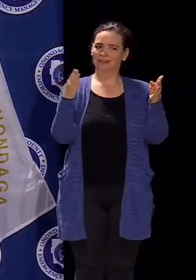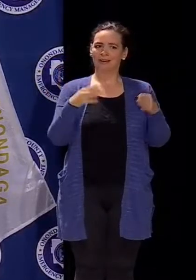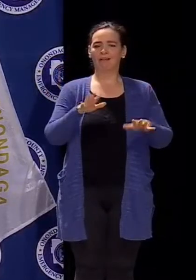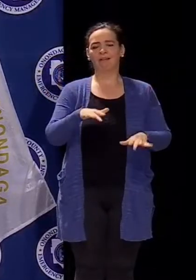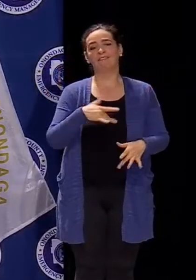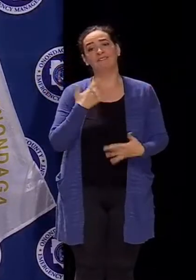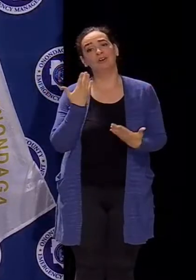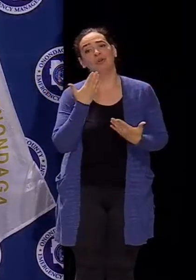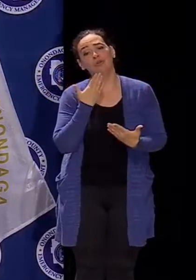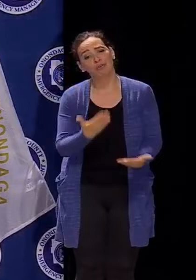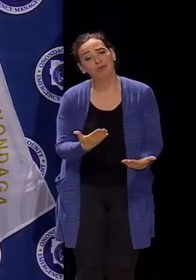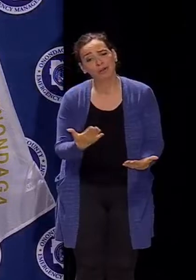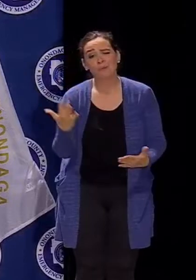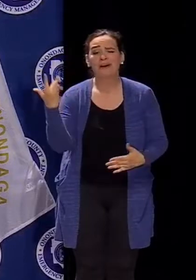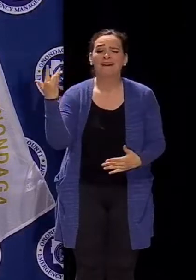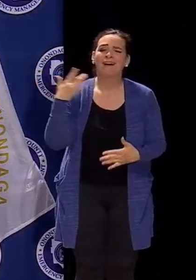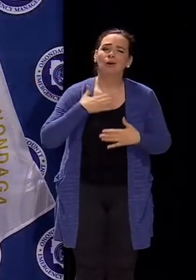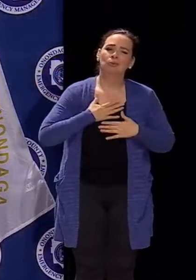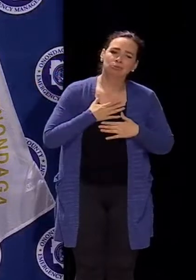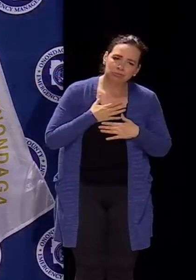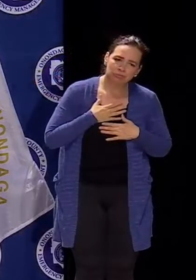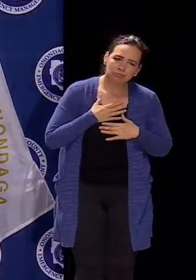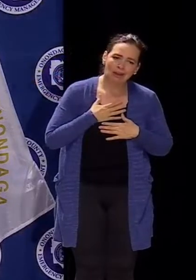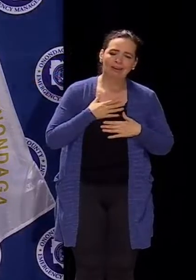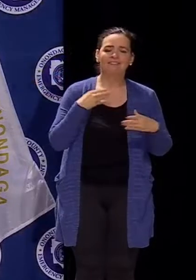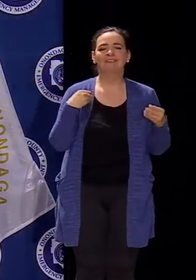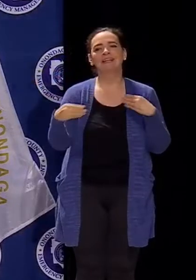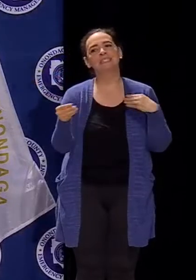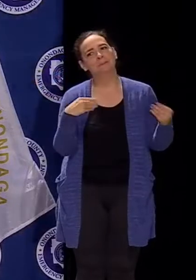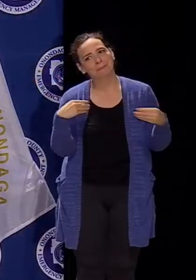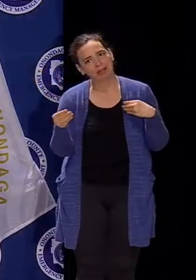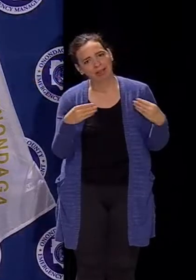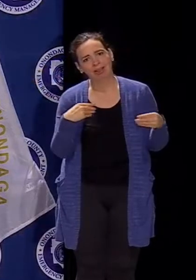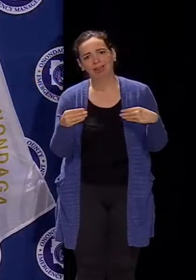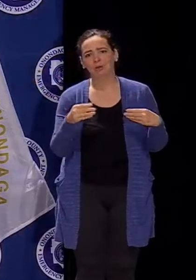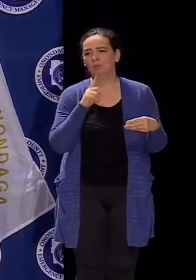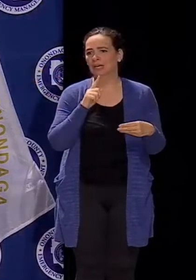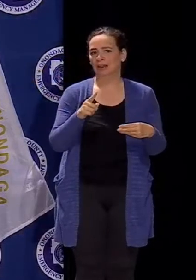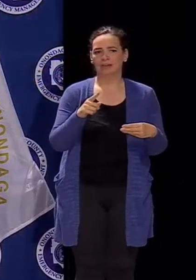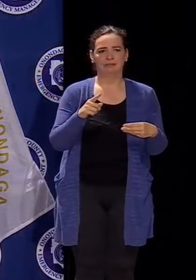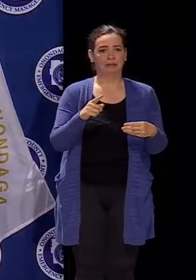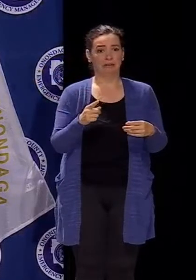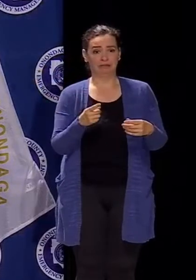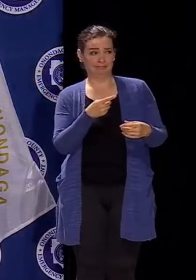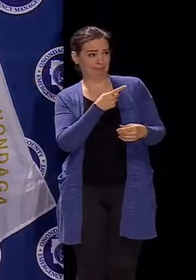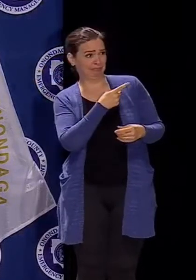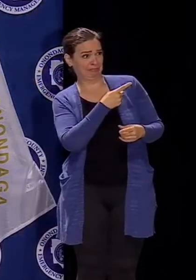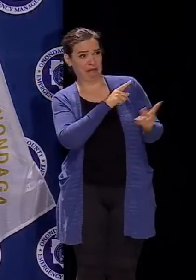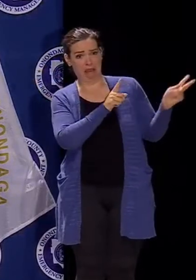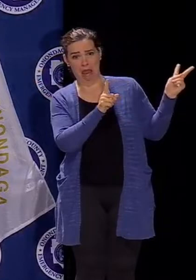now. The one-size-fits-all approach is challenging, especially when you look at